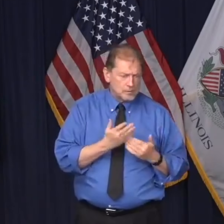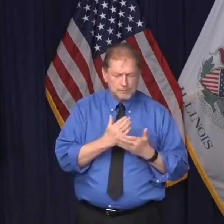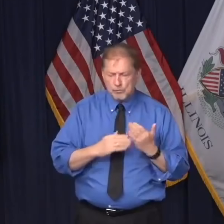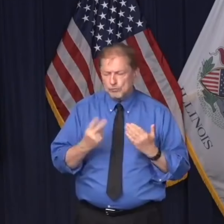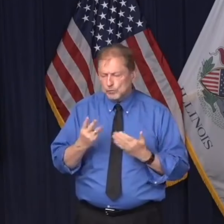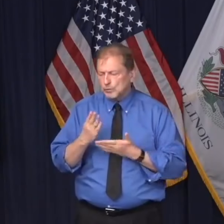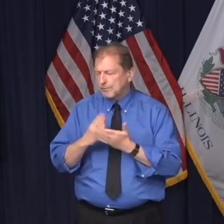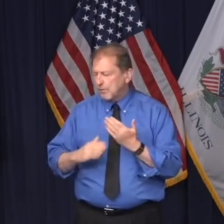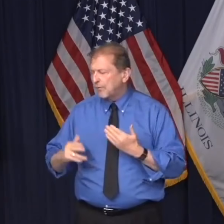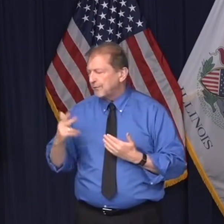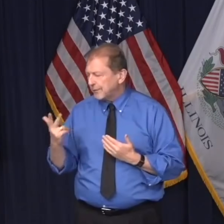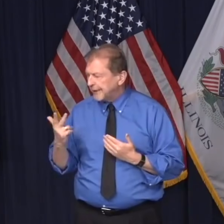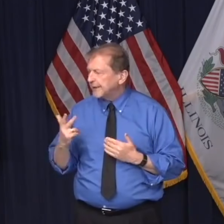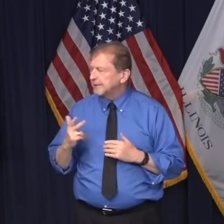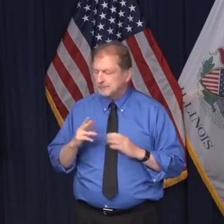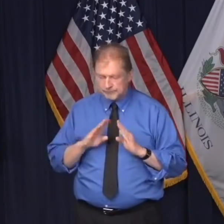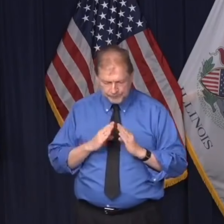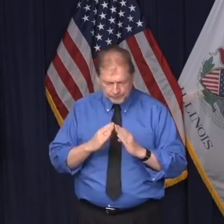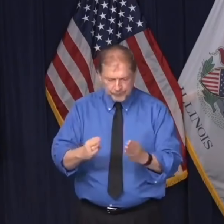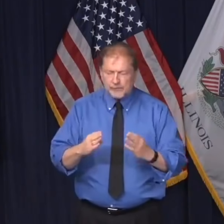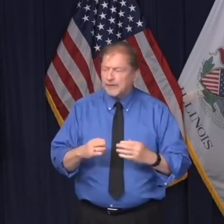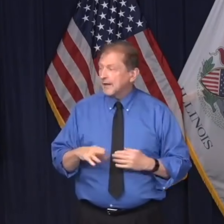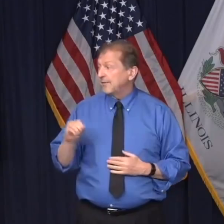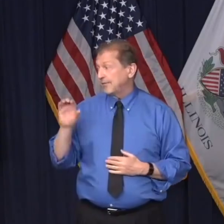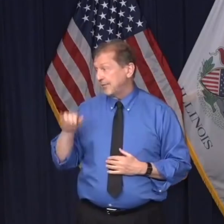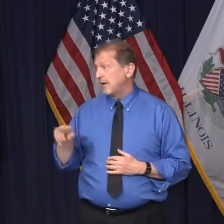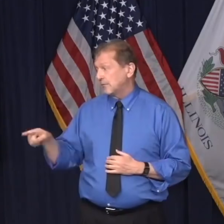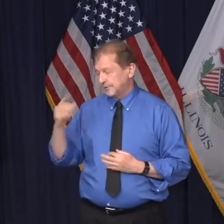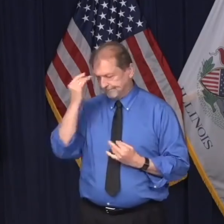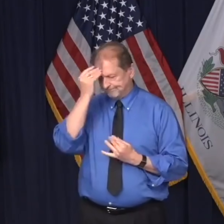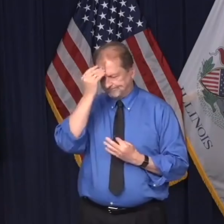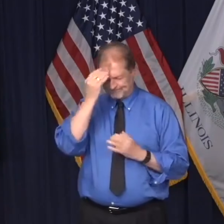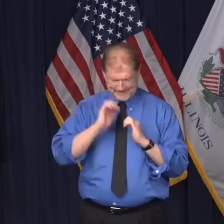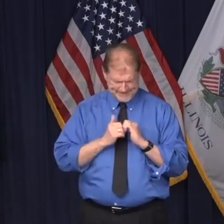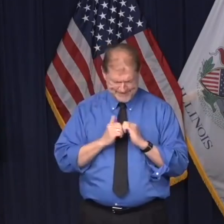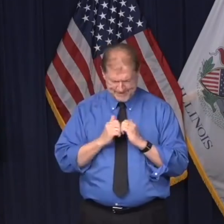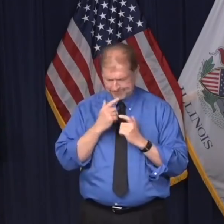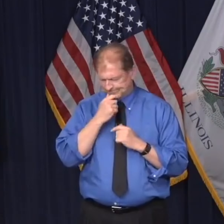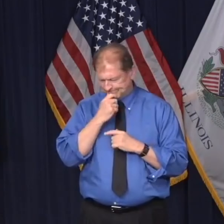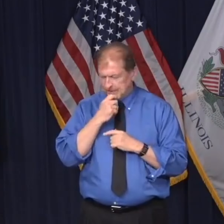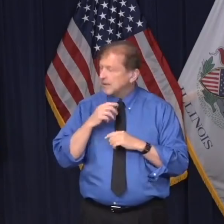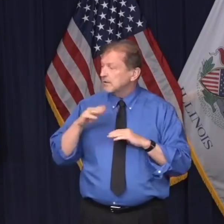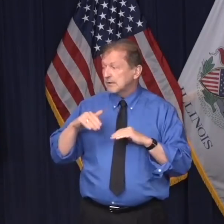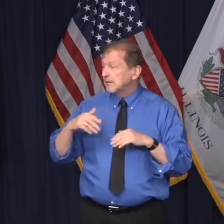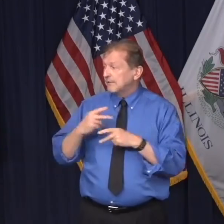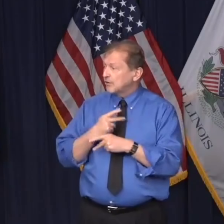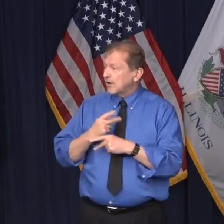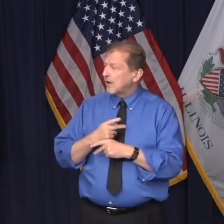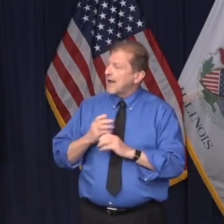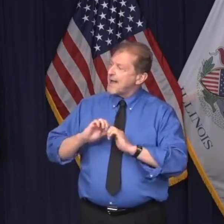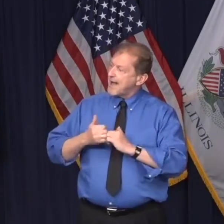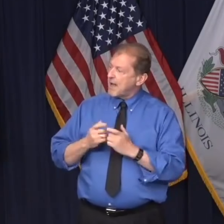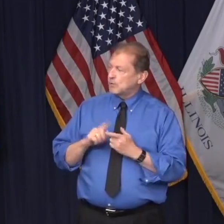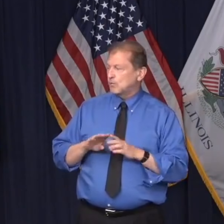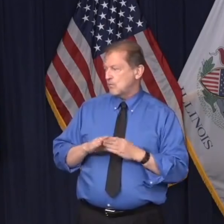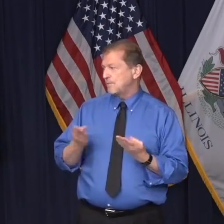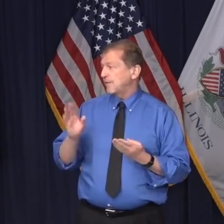reopening. And that's one that we're certainly considering. Haven't figured out exactly which phase to put that in.